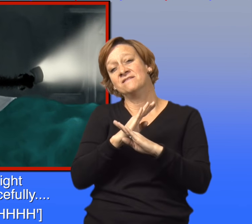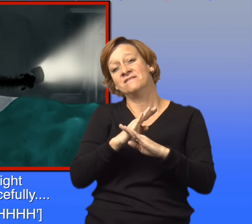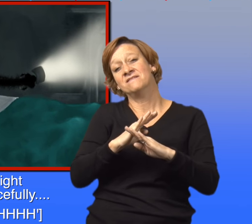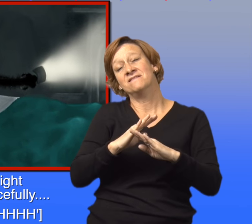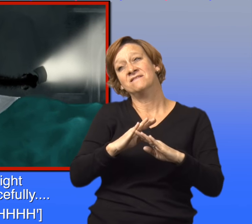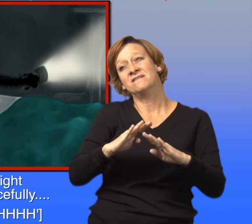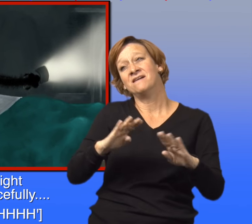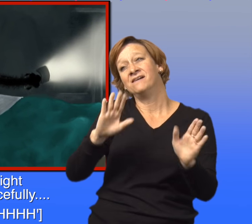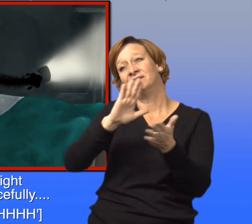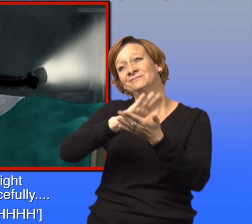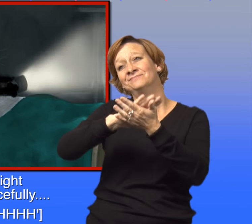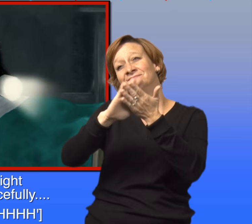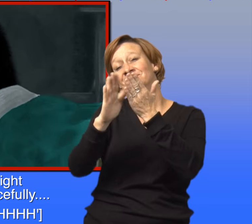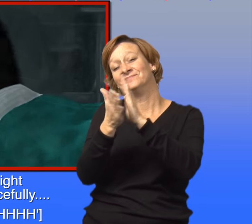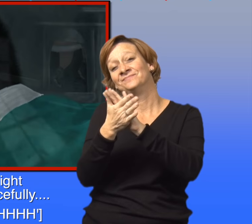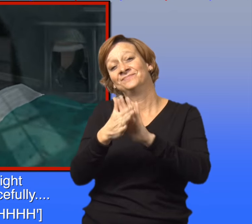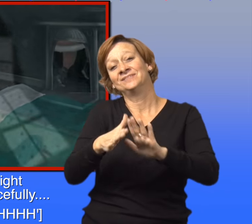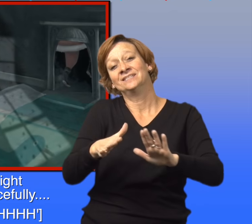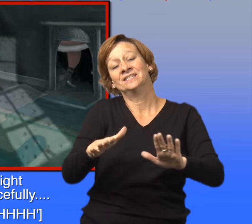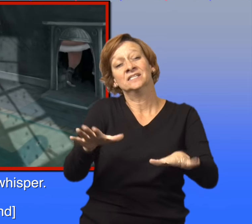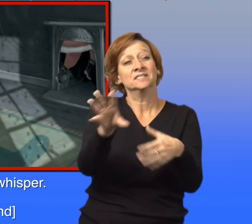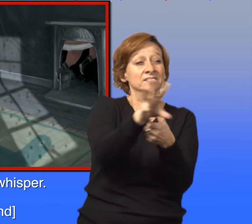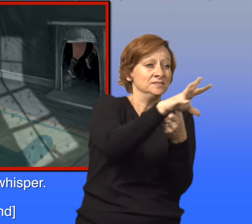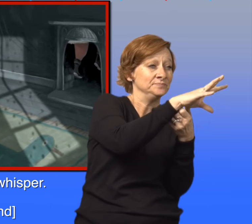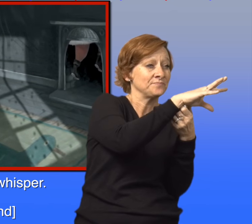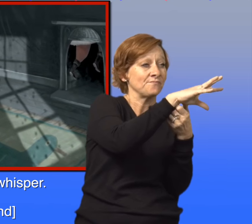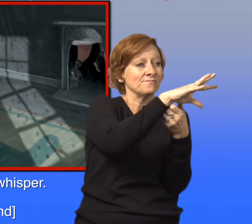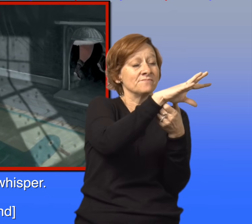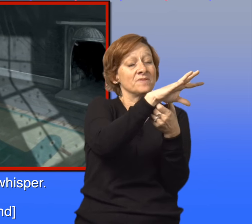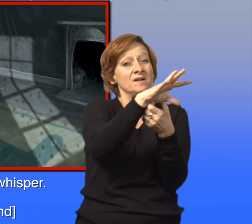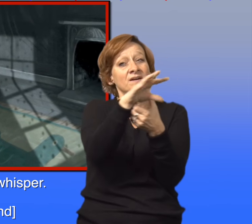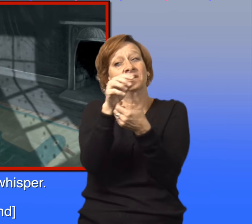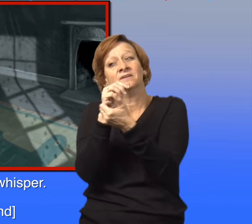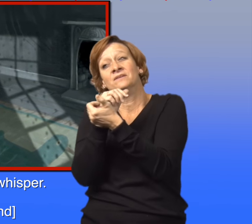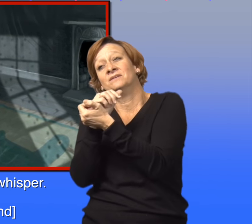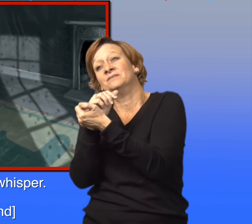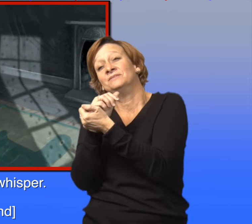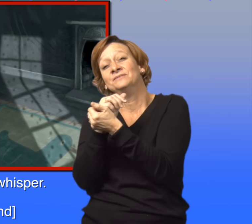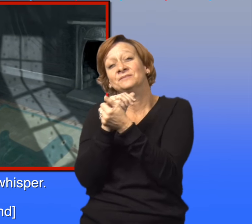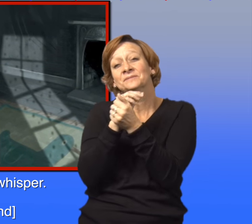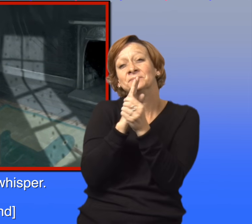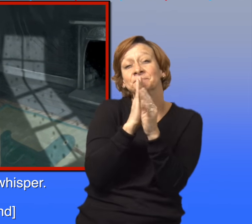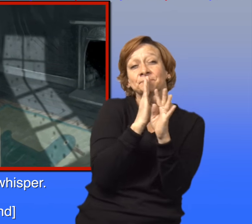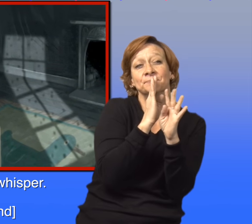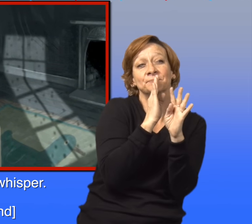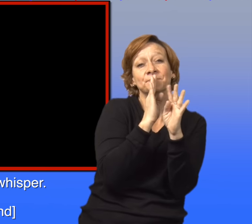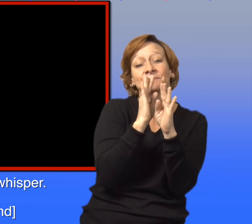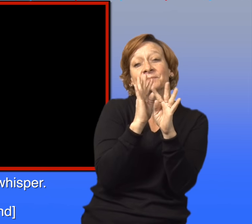silently, peacefully, with not even a whisper.